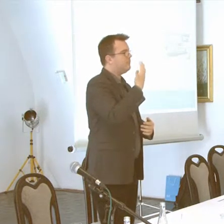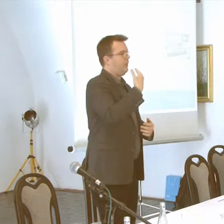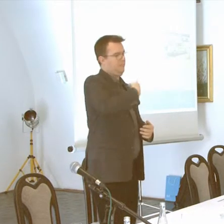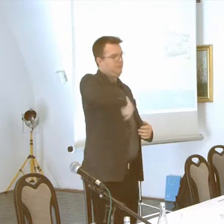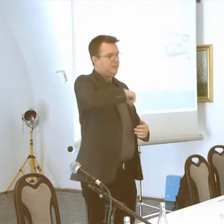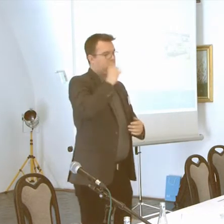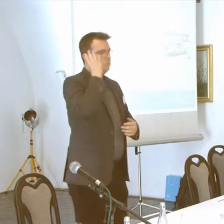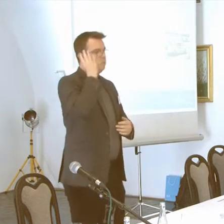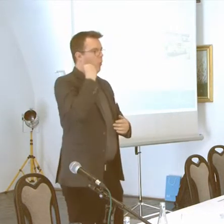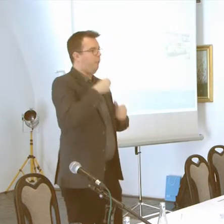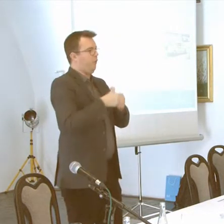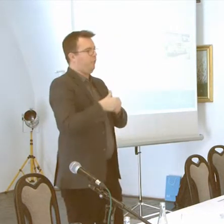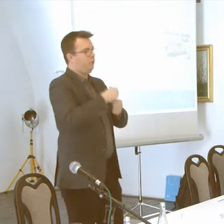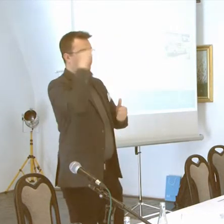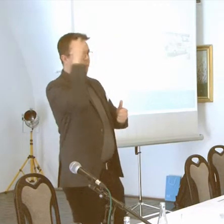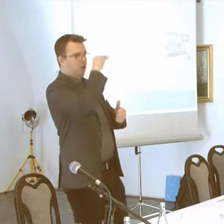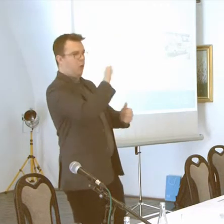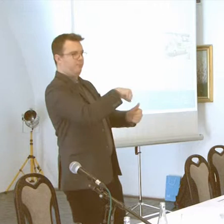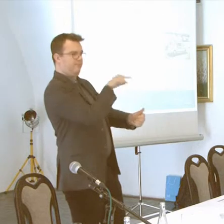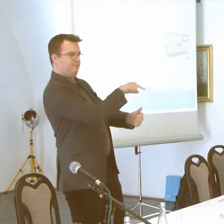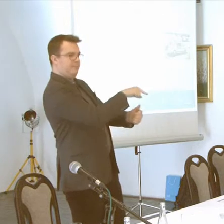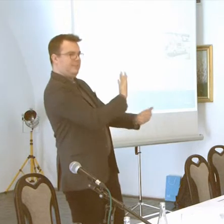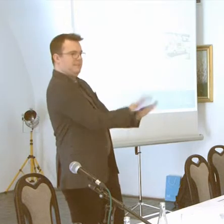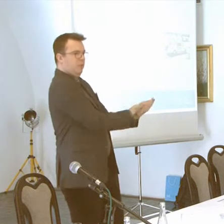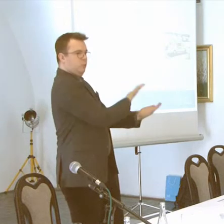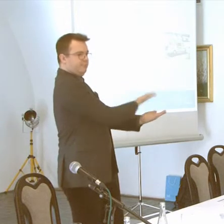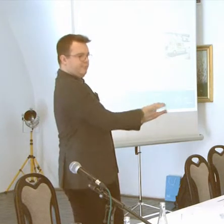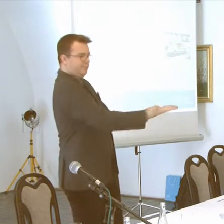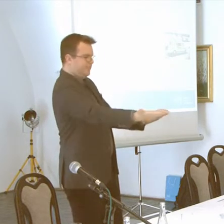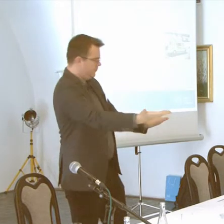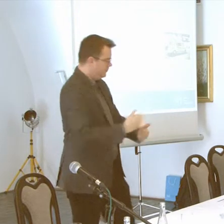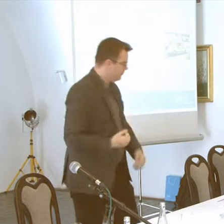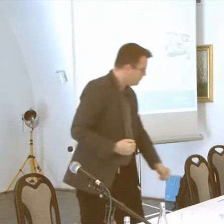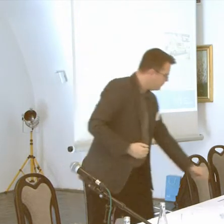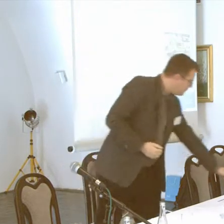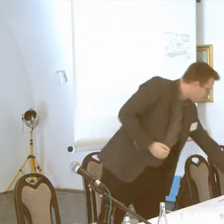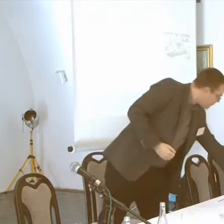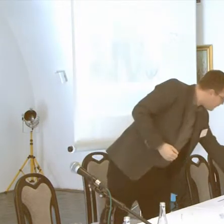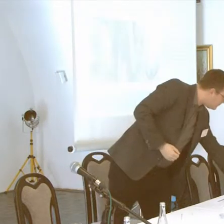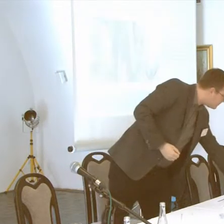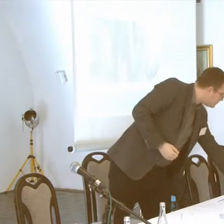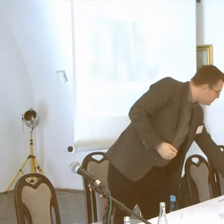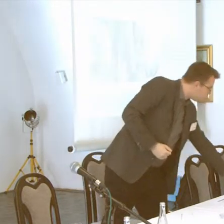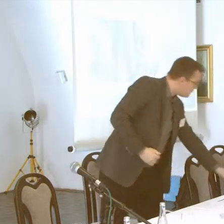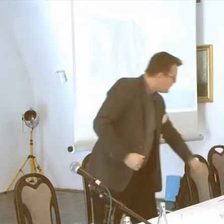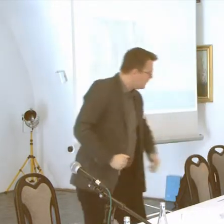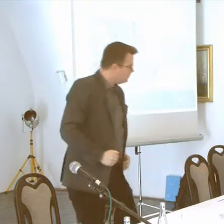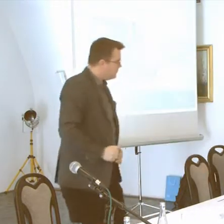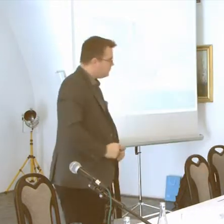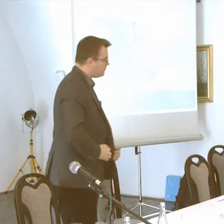I'm going to tell a little bit about the Danish Deaf Association's view about the situation in Denmark right now, the services